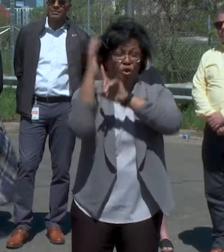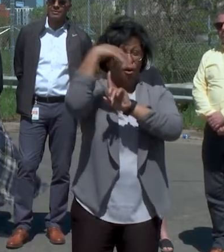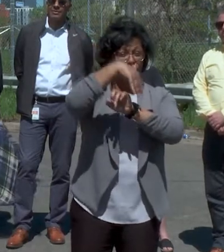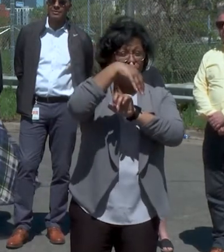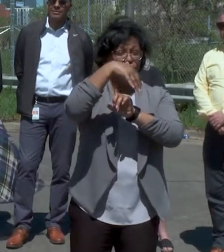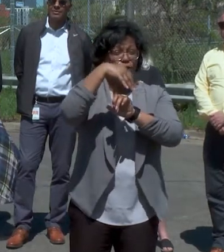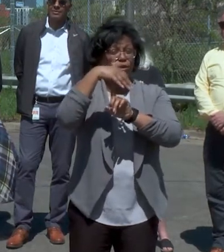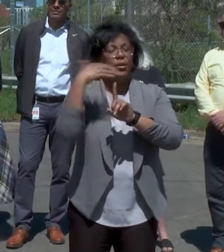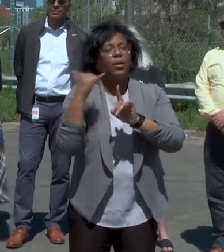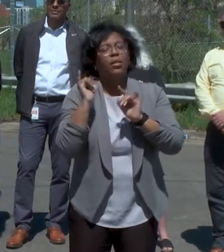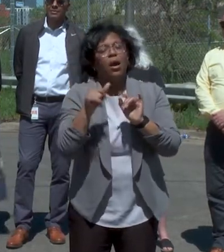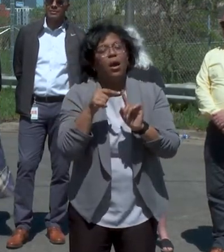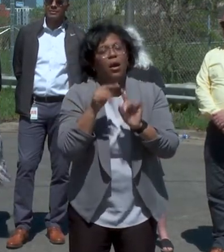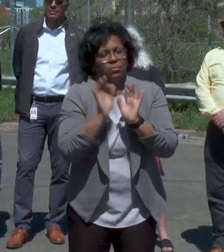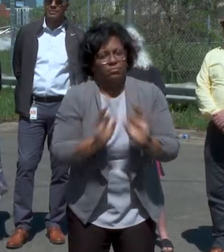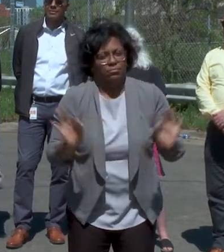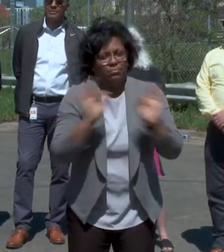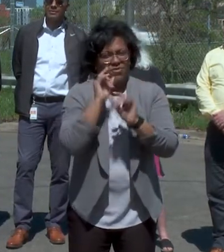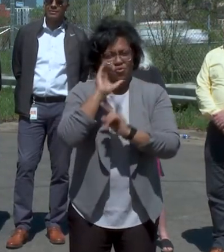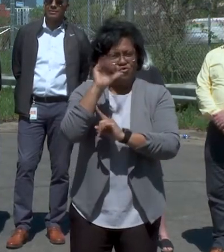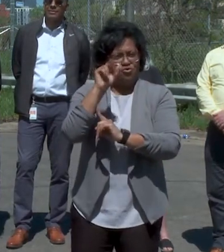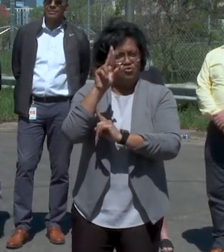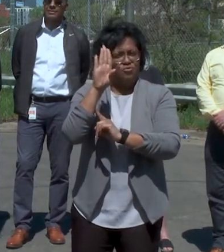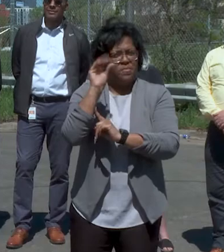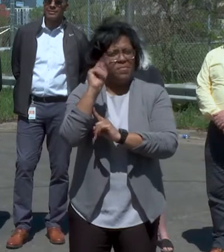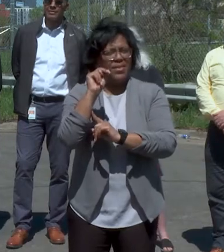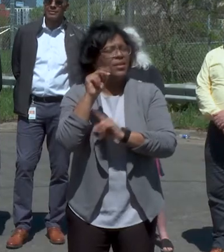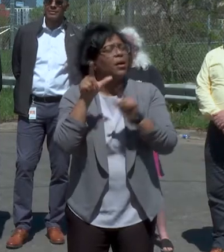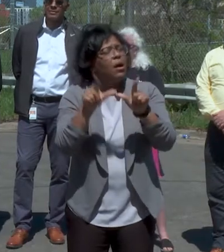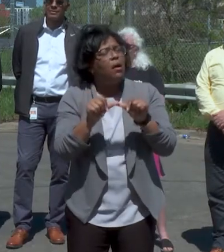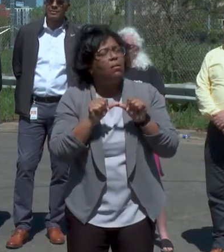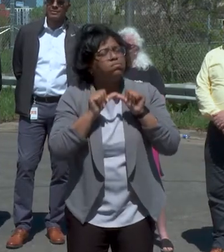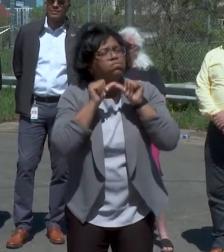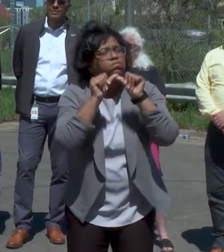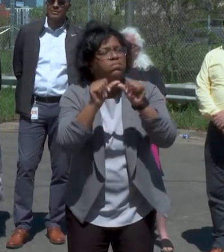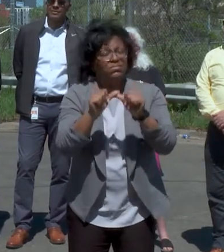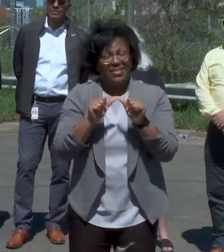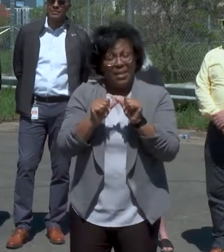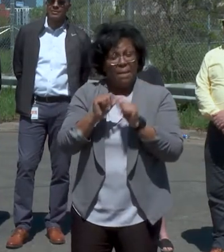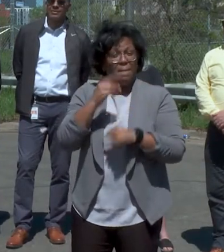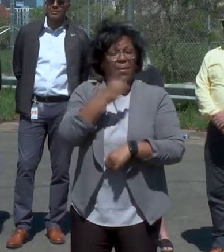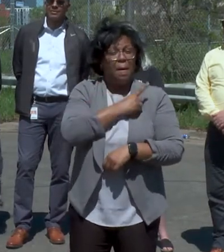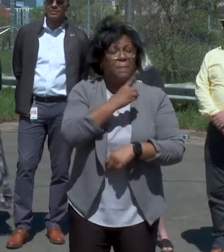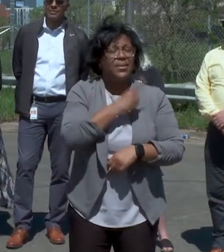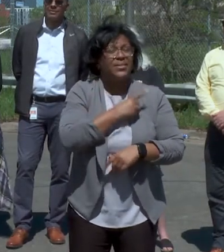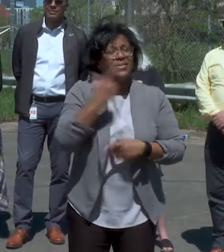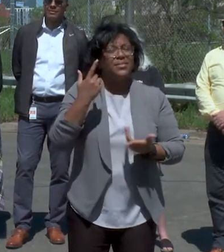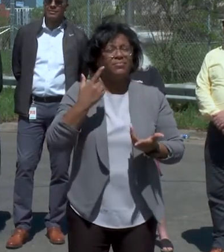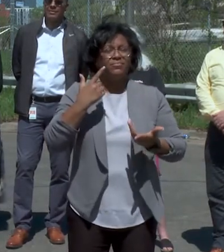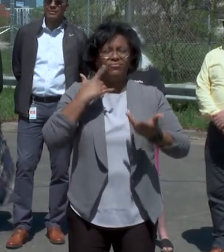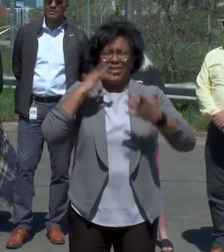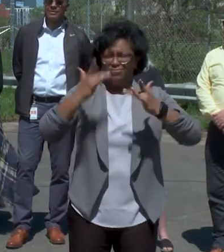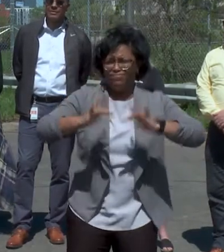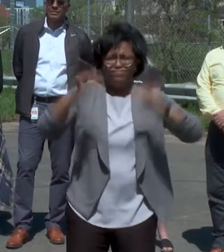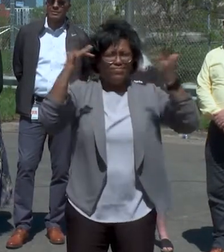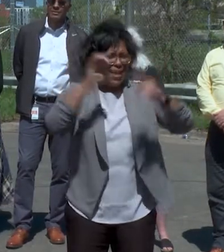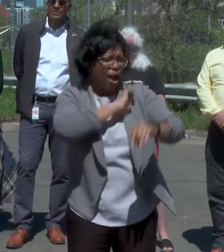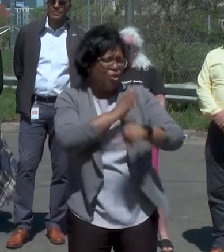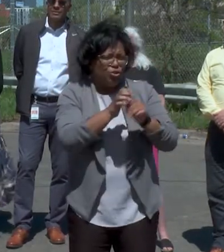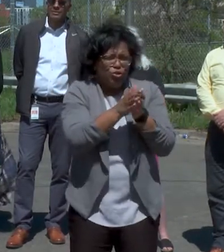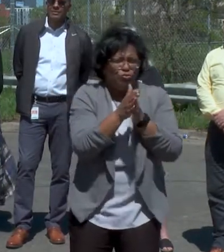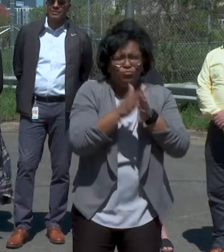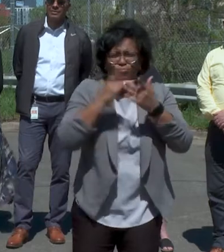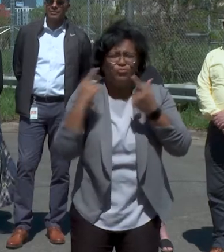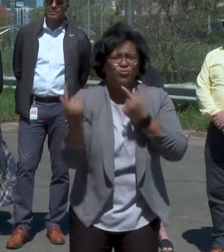infrastructure that keeps Minneapolis economically vibrant and a wonderful place for all of our residents to